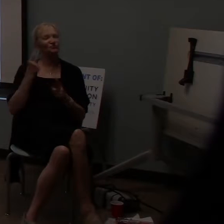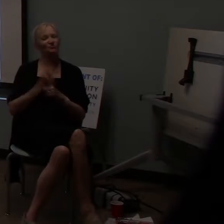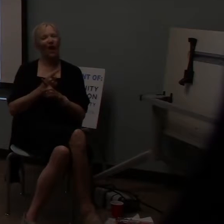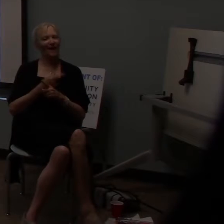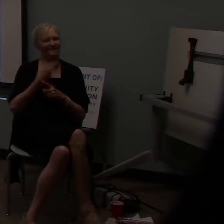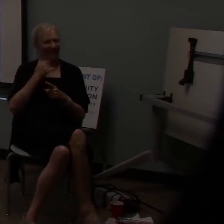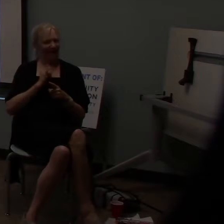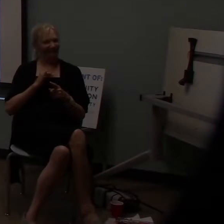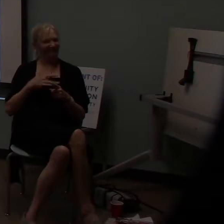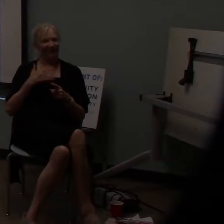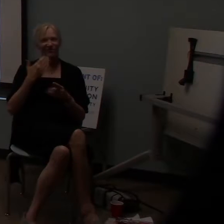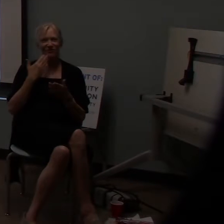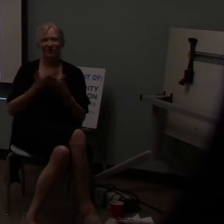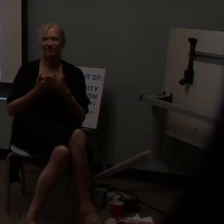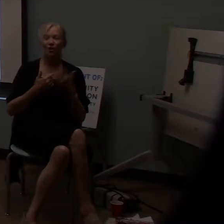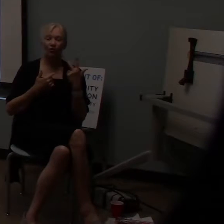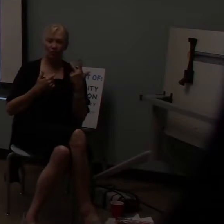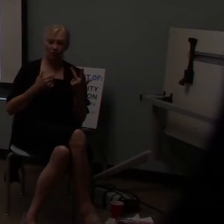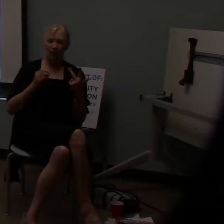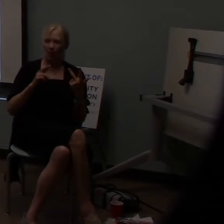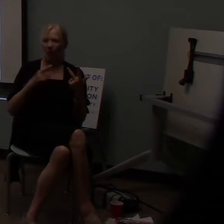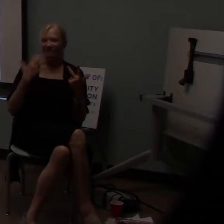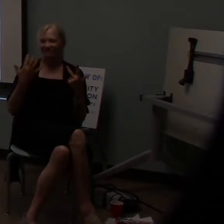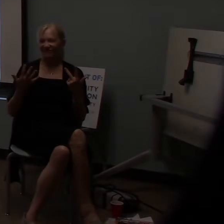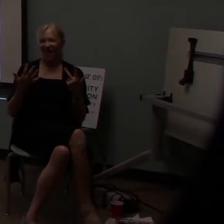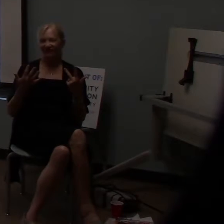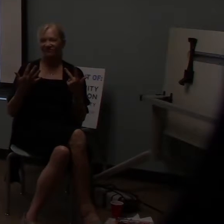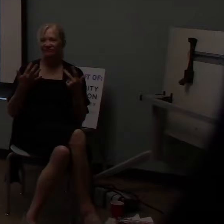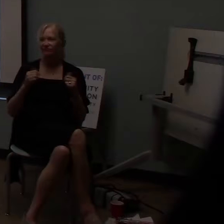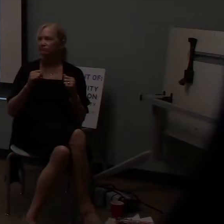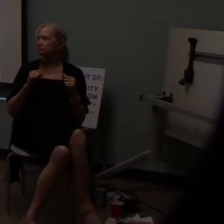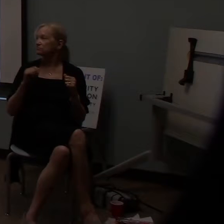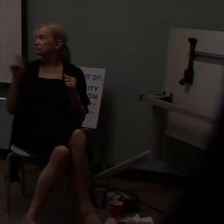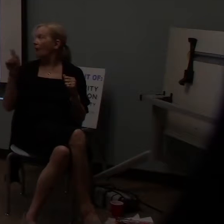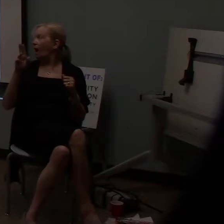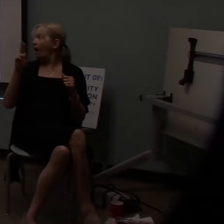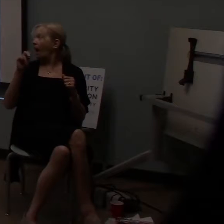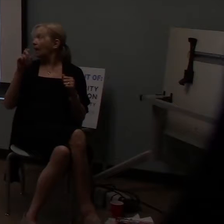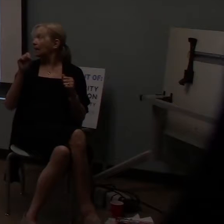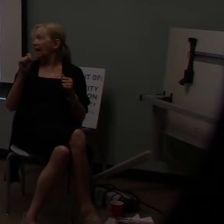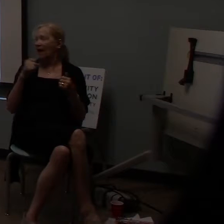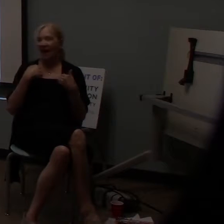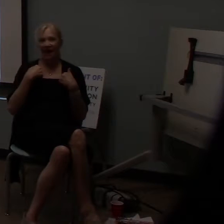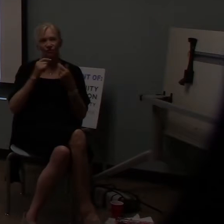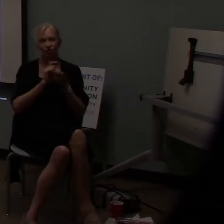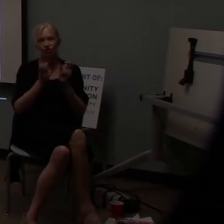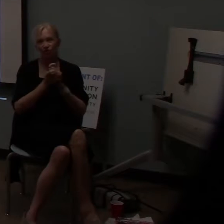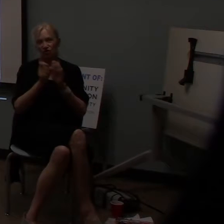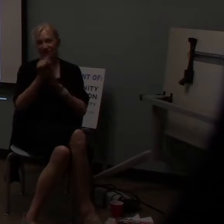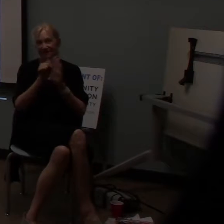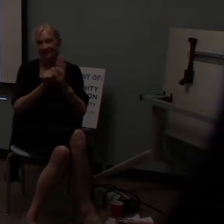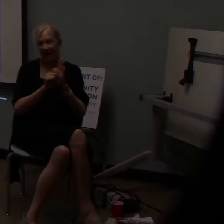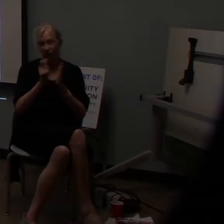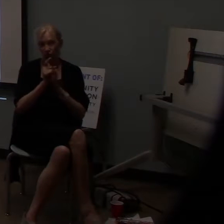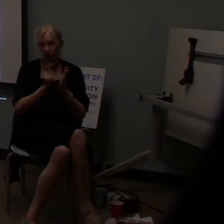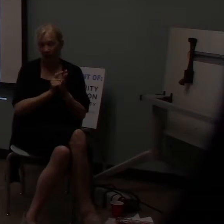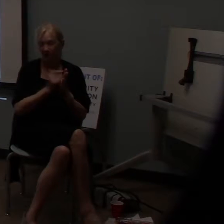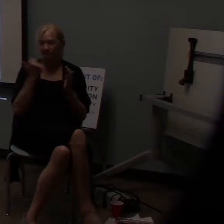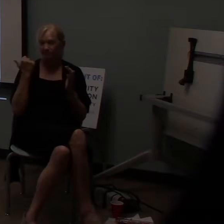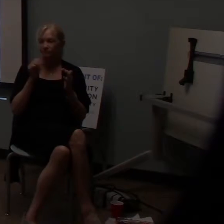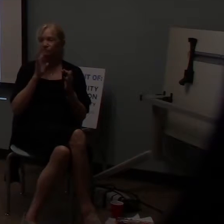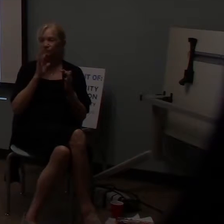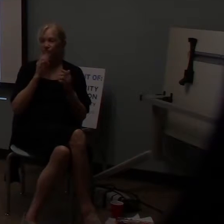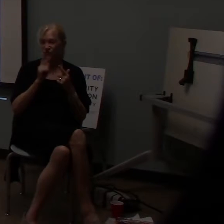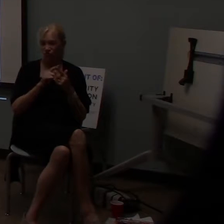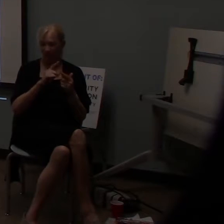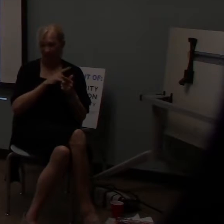Yeah, So 3 or 5 are your only choices if you're a county. But we have. Unless we change the statute. Yeah, we have legislators, and I was talking to one